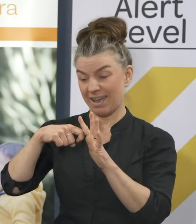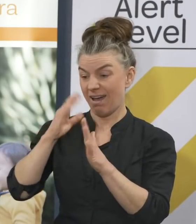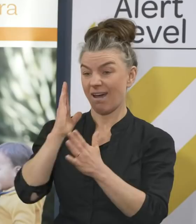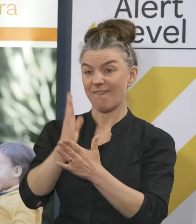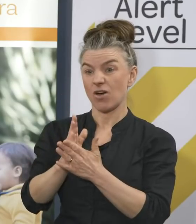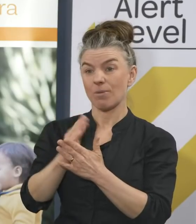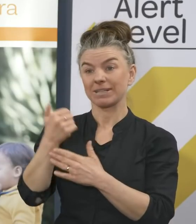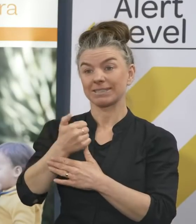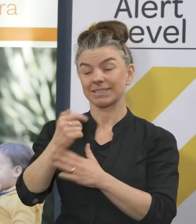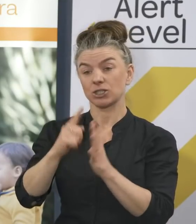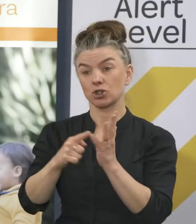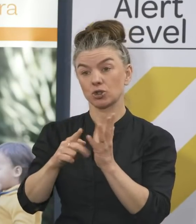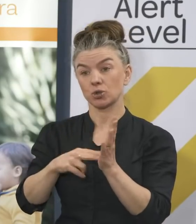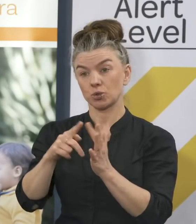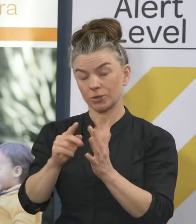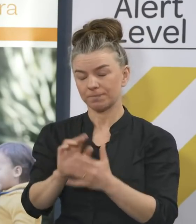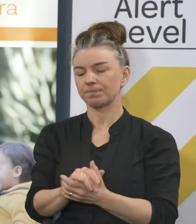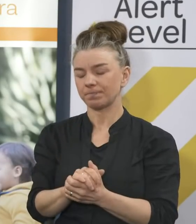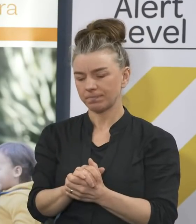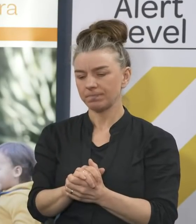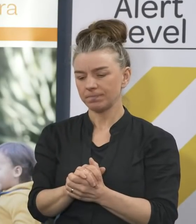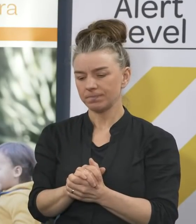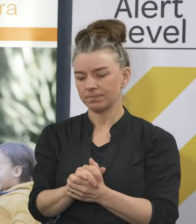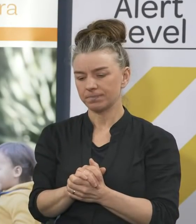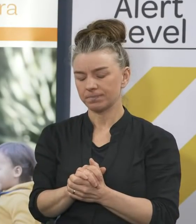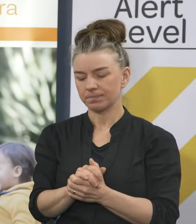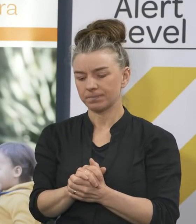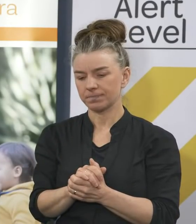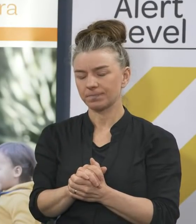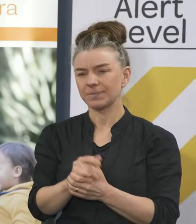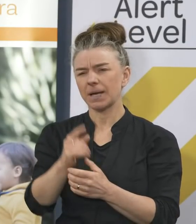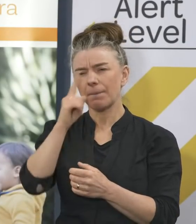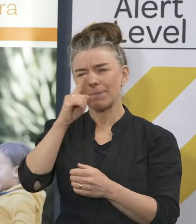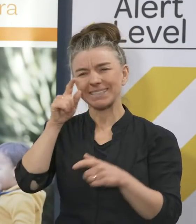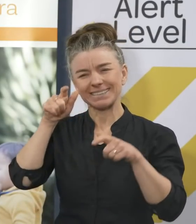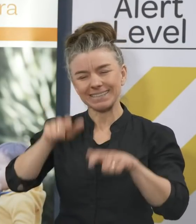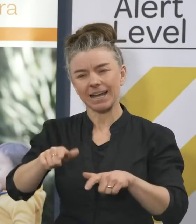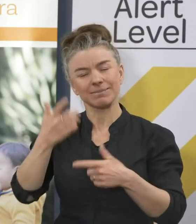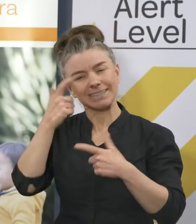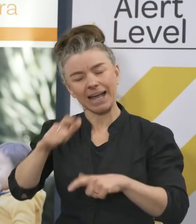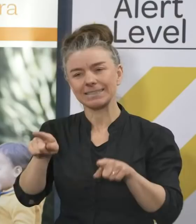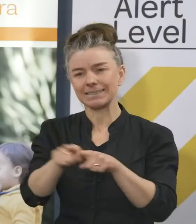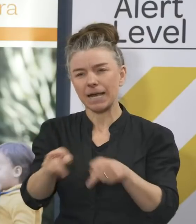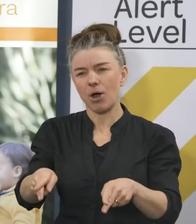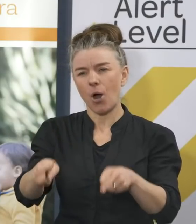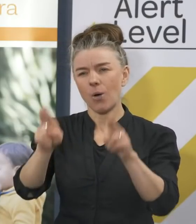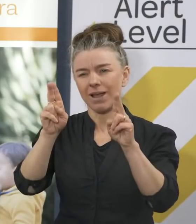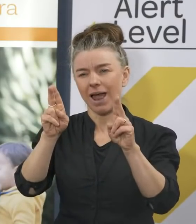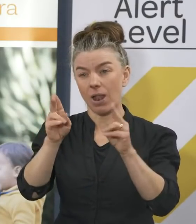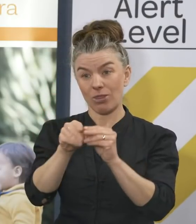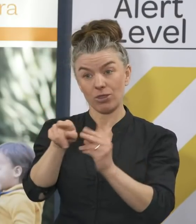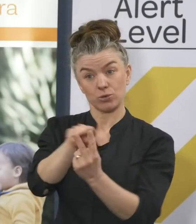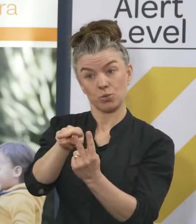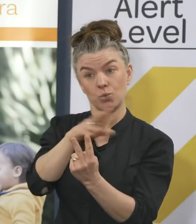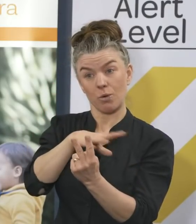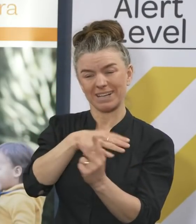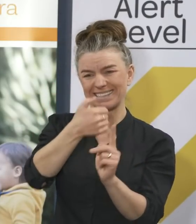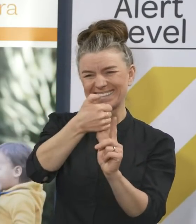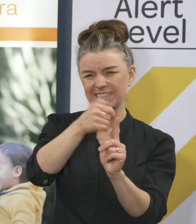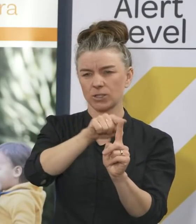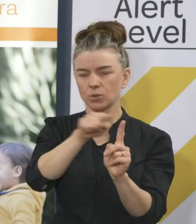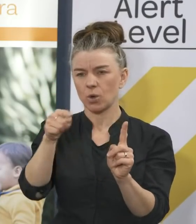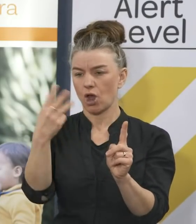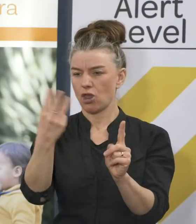16th, of the guests who were at the Novotel between the 6th and the 13th of June, which is